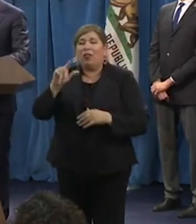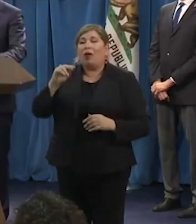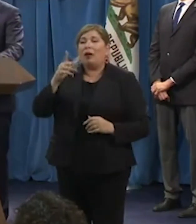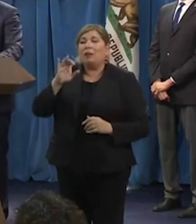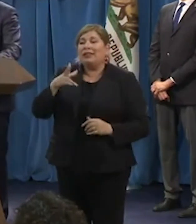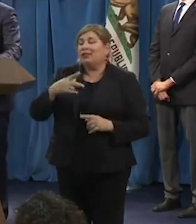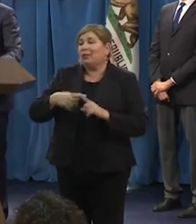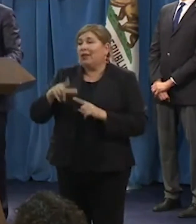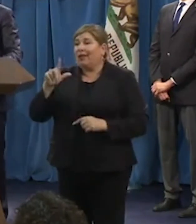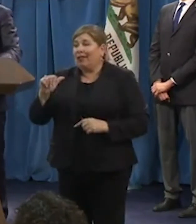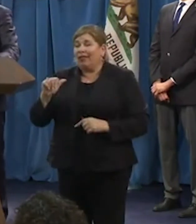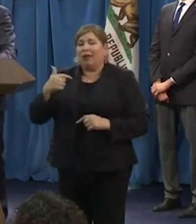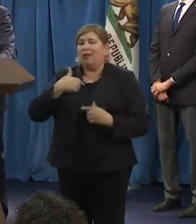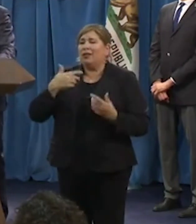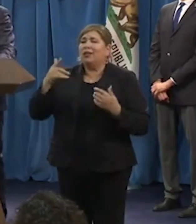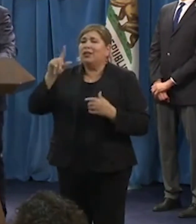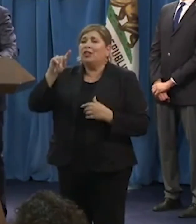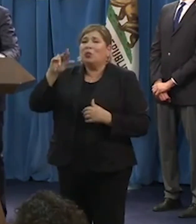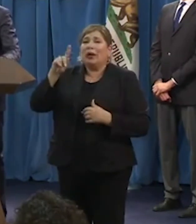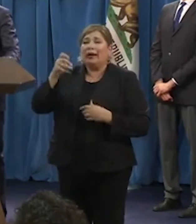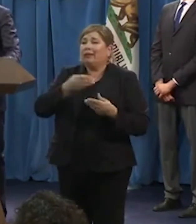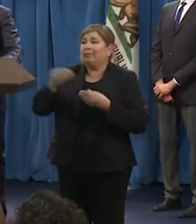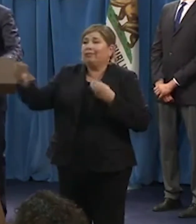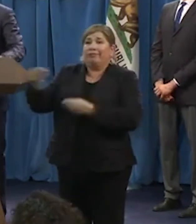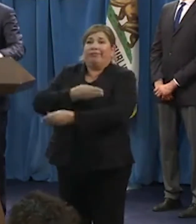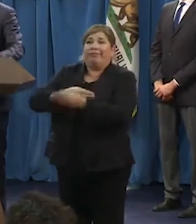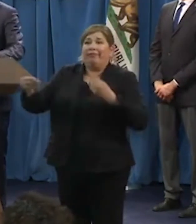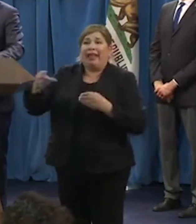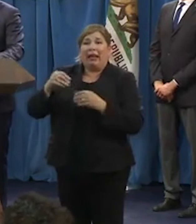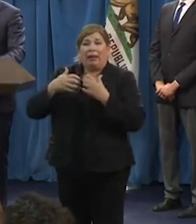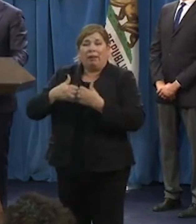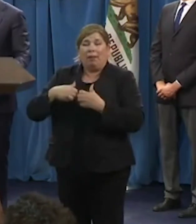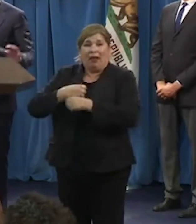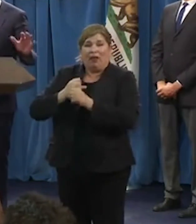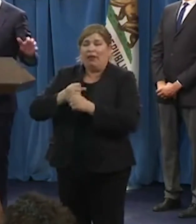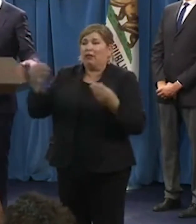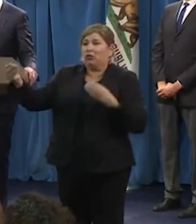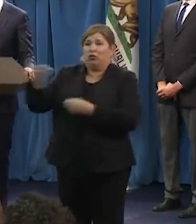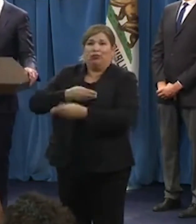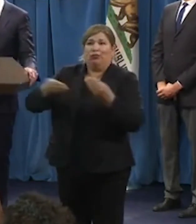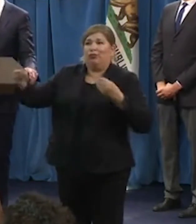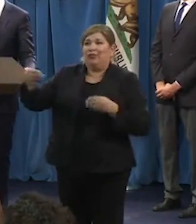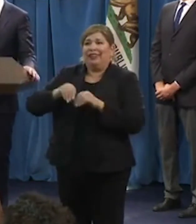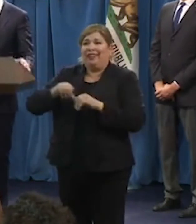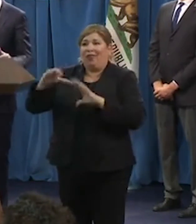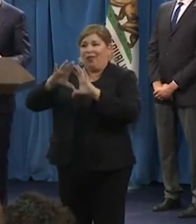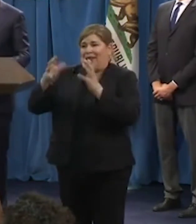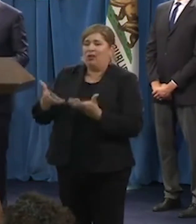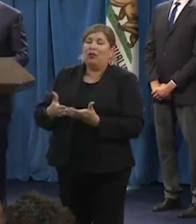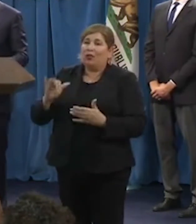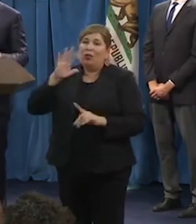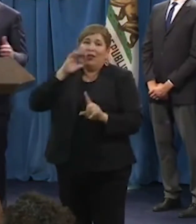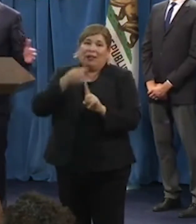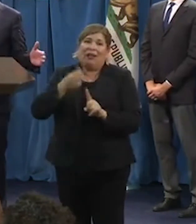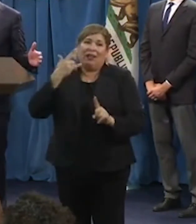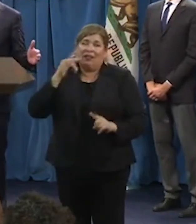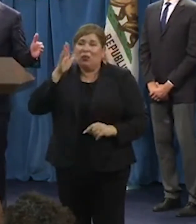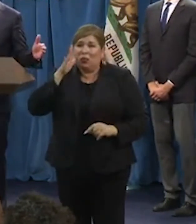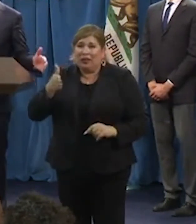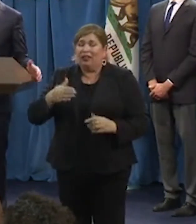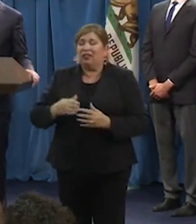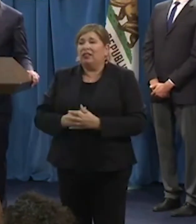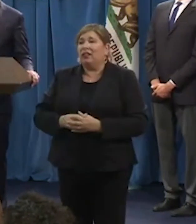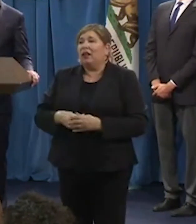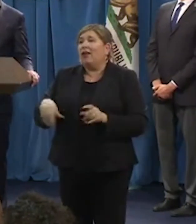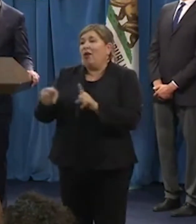we're number one in two-way trade, number one in manufacturing. That is going to impact the state of California. No one's naive about that. And, of course, we